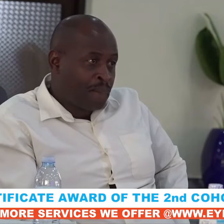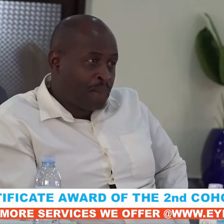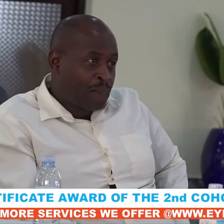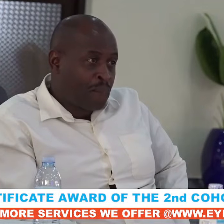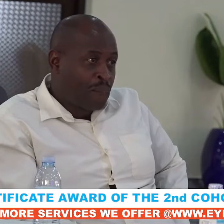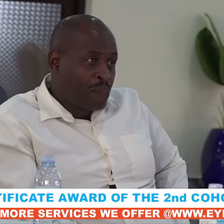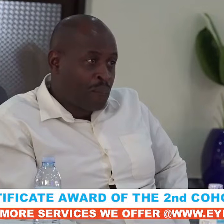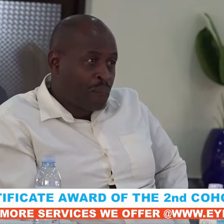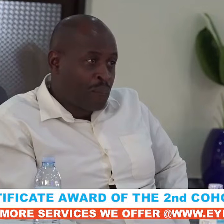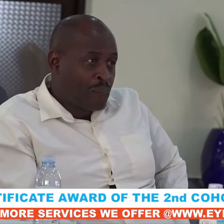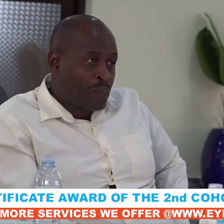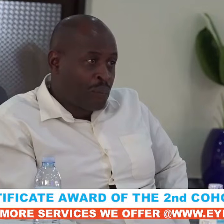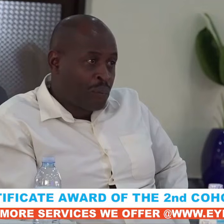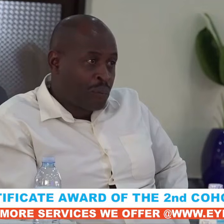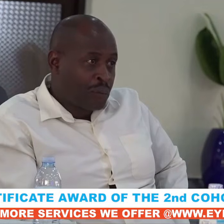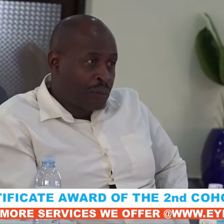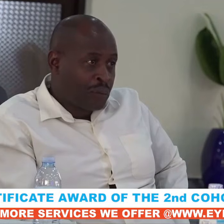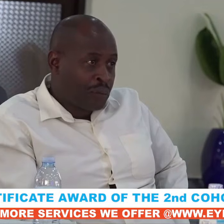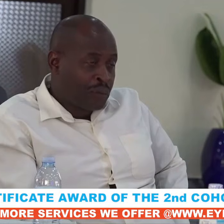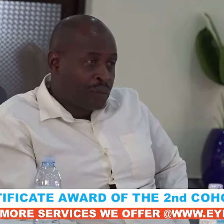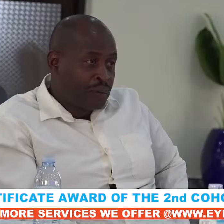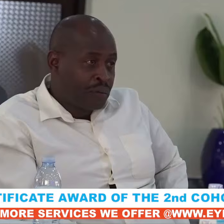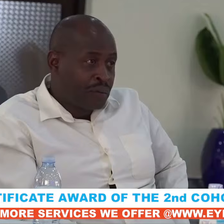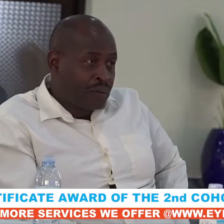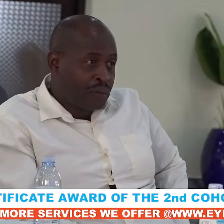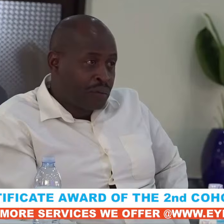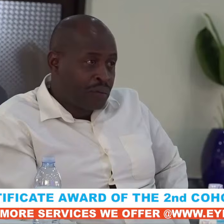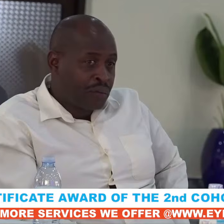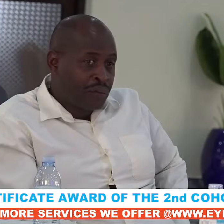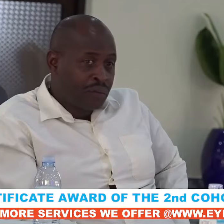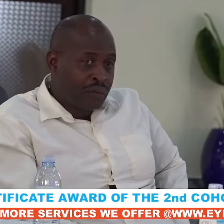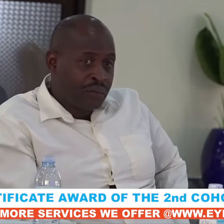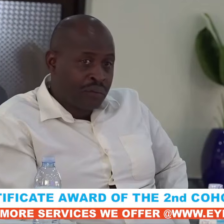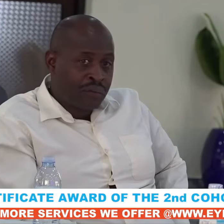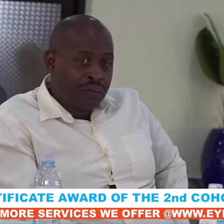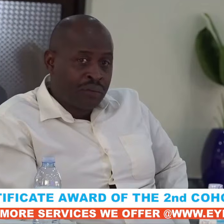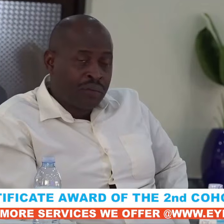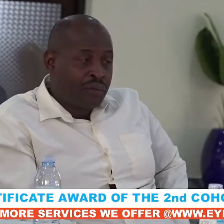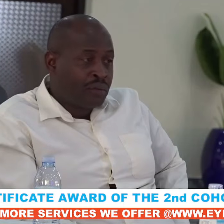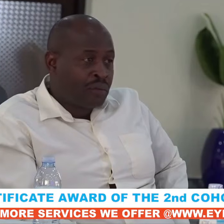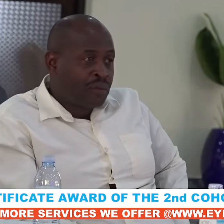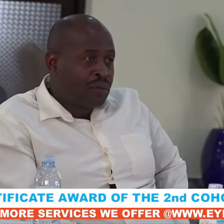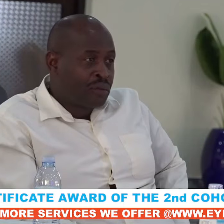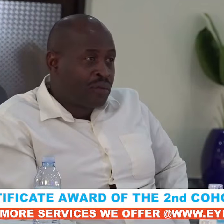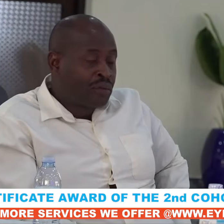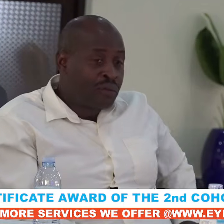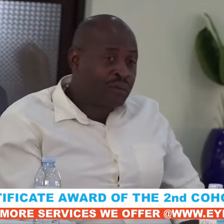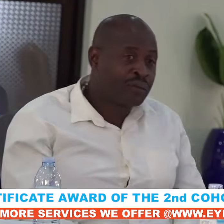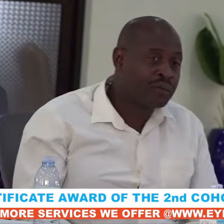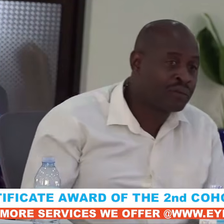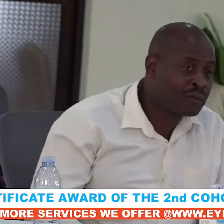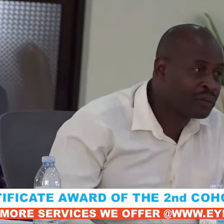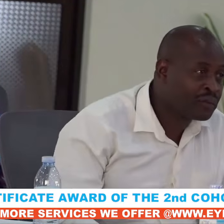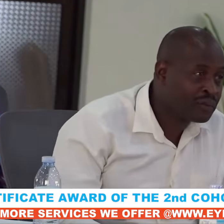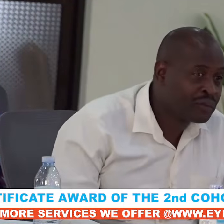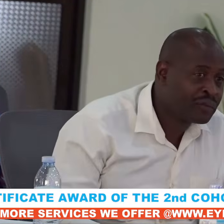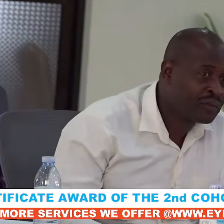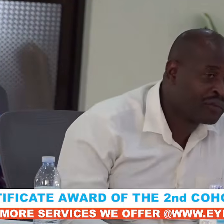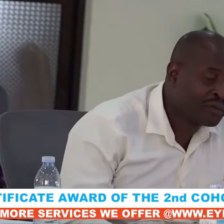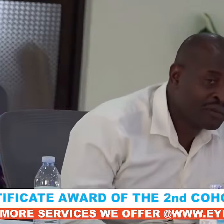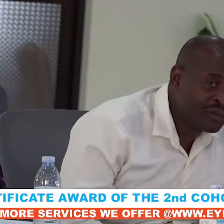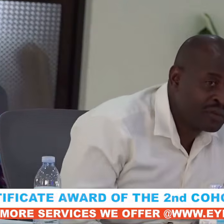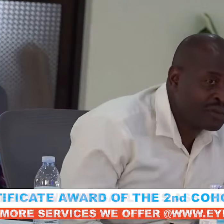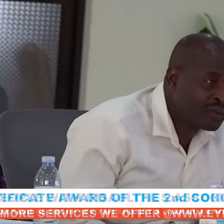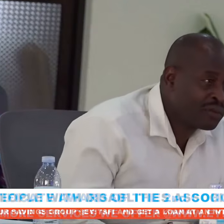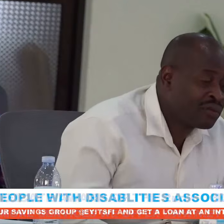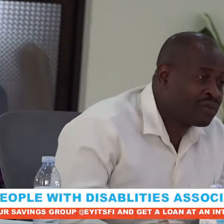with disabilities. We are no longer disabled people. Because a thing that is disabled, or a person who is